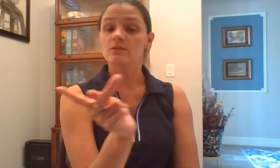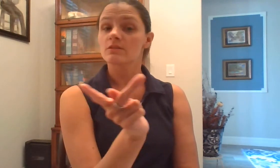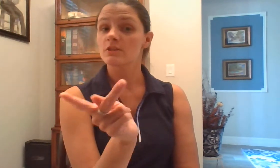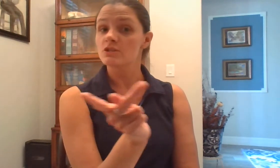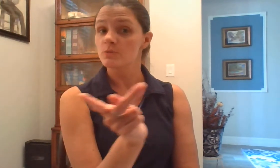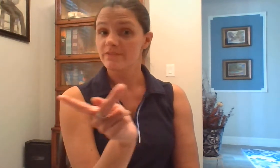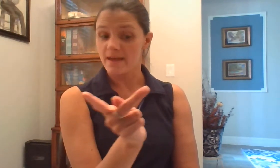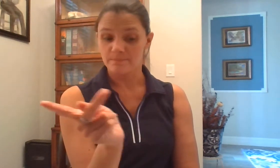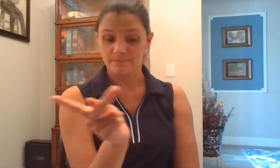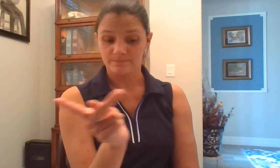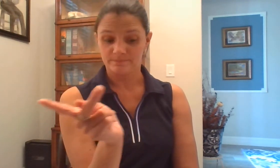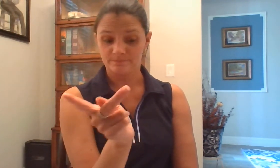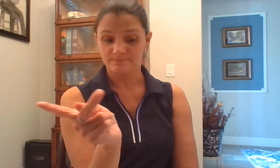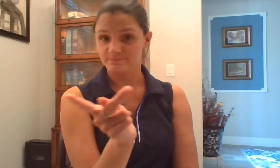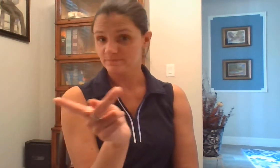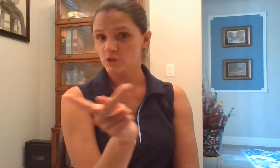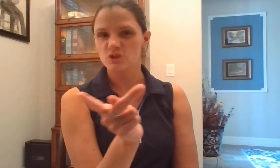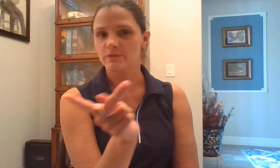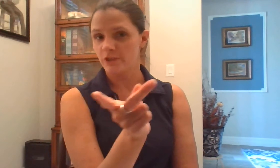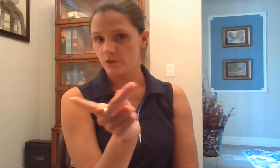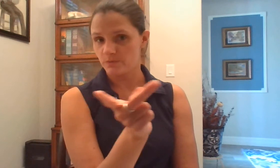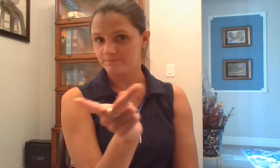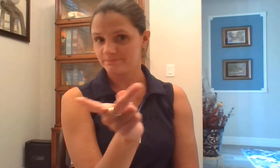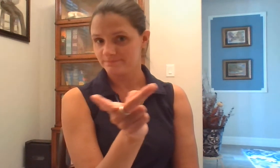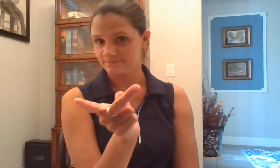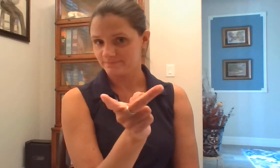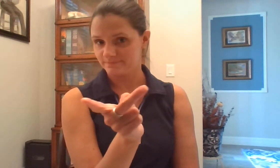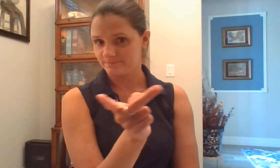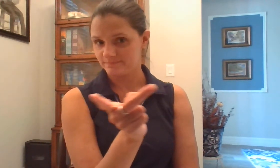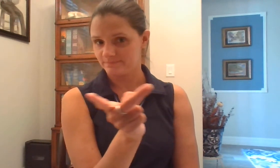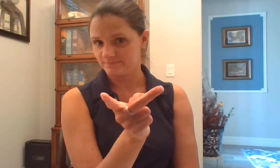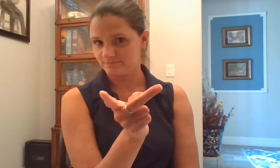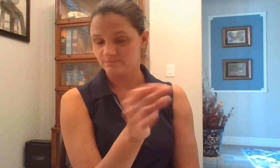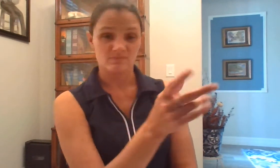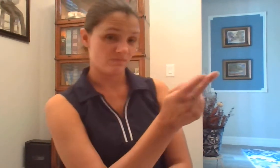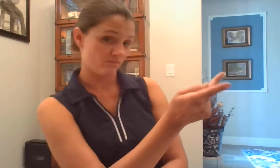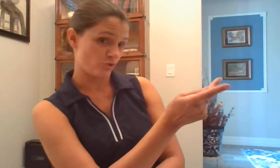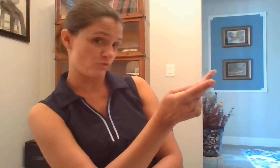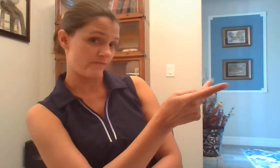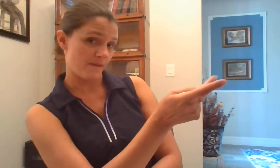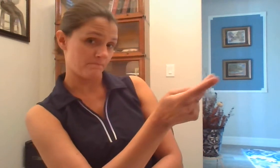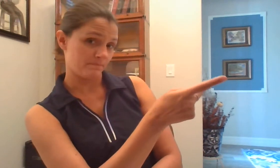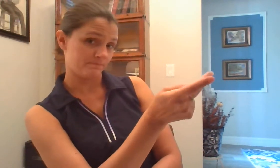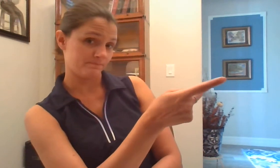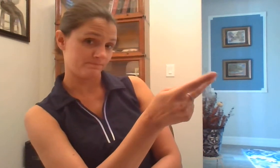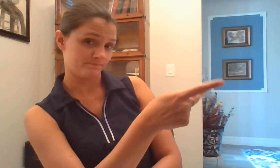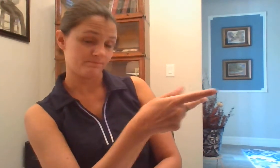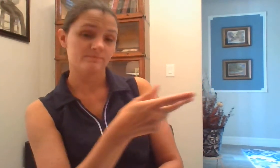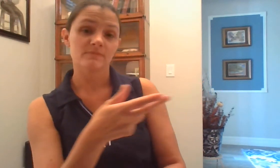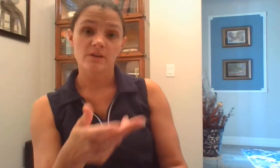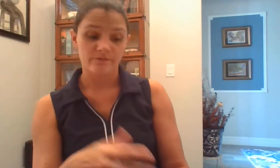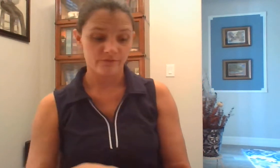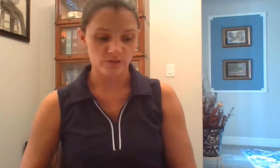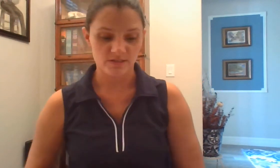the two of them the two of you two of them versus